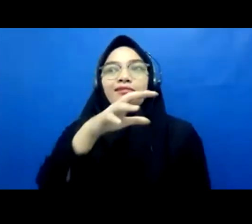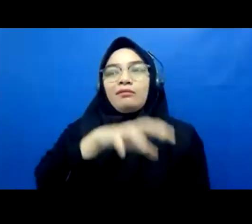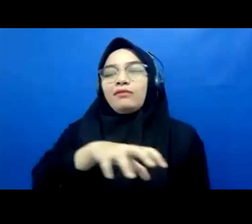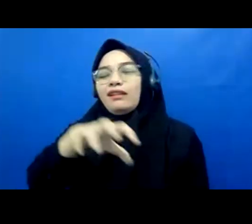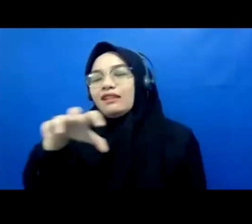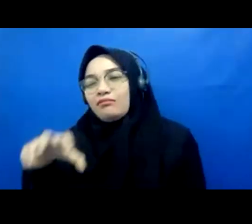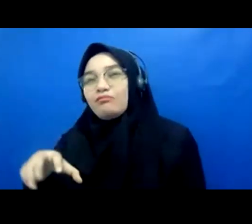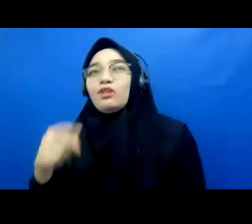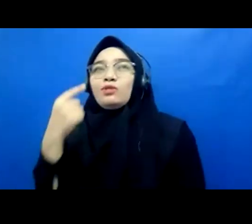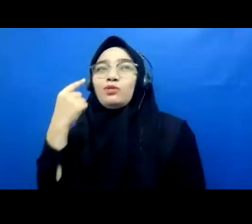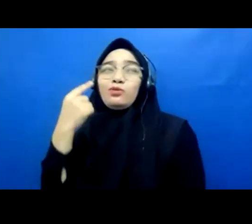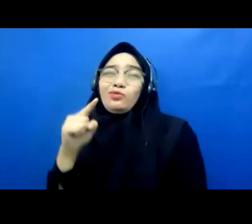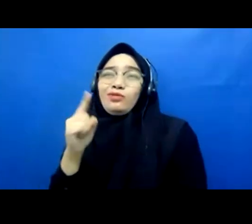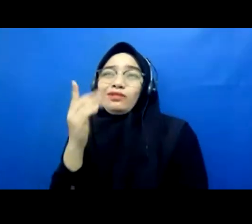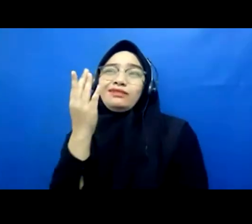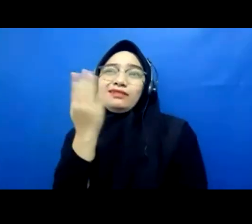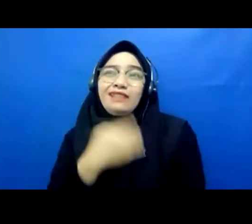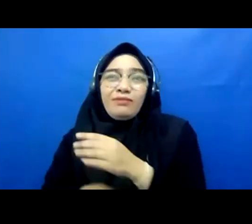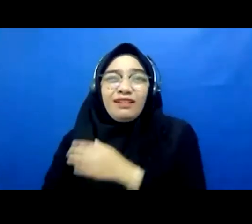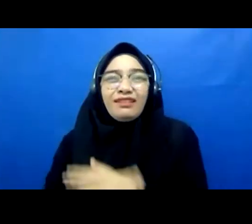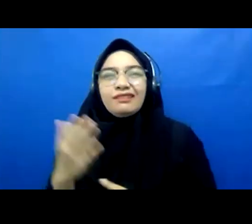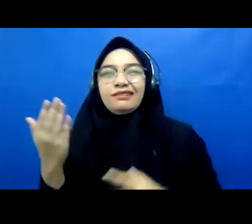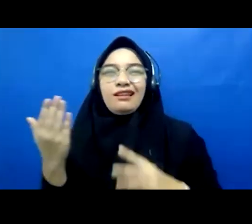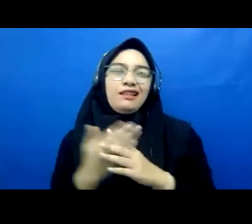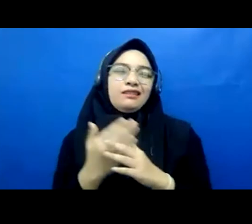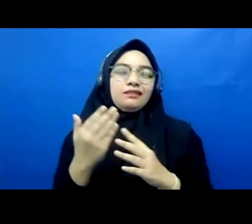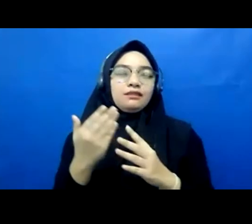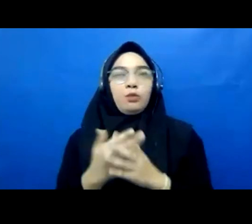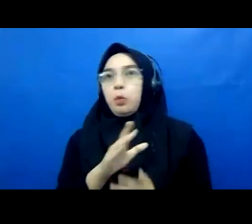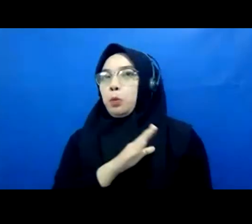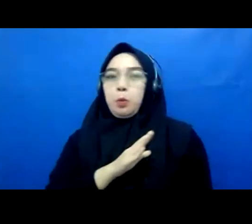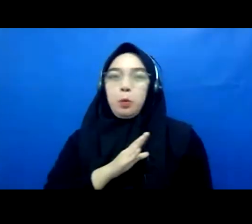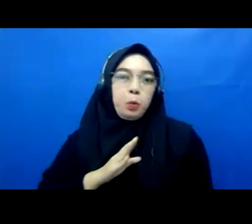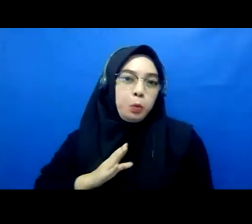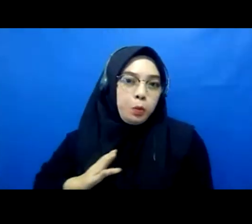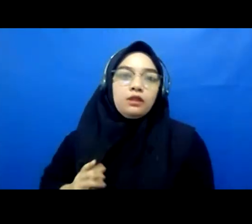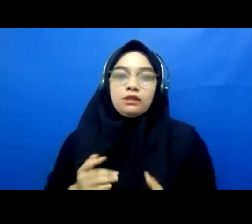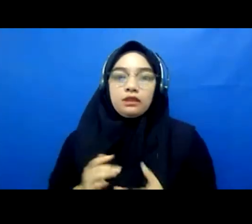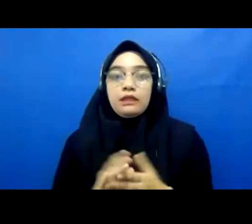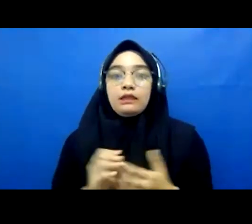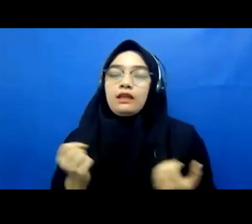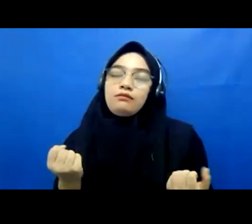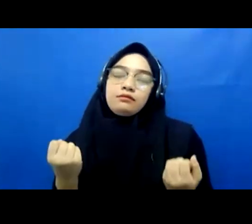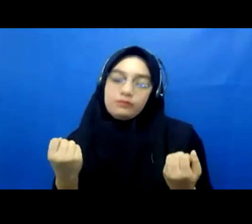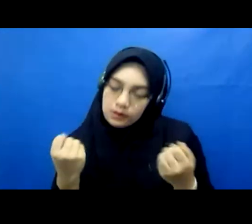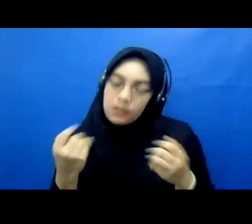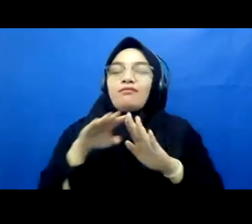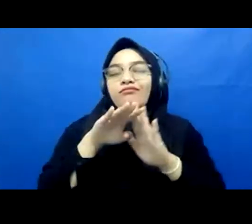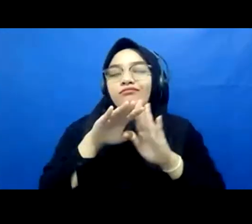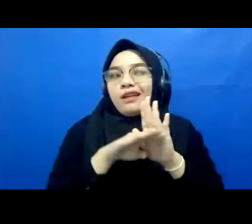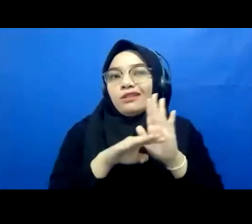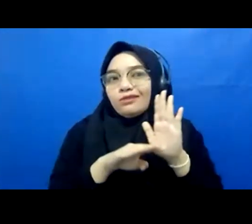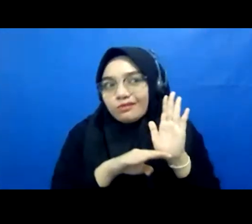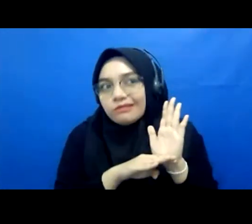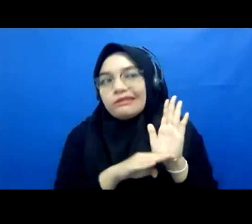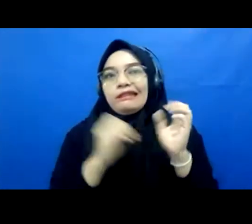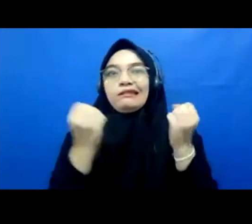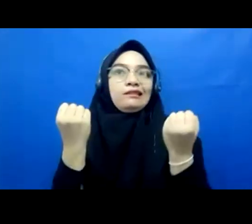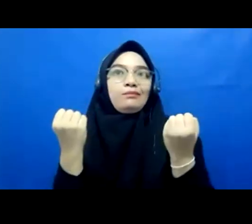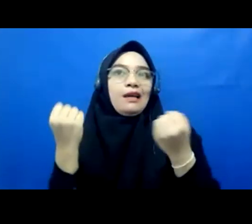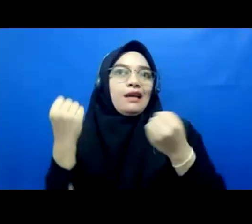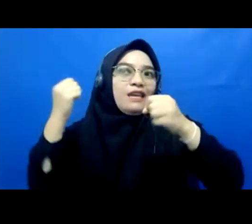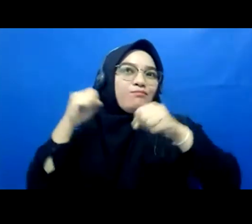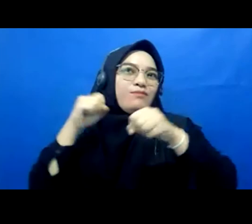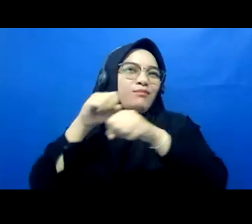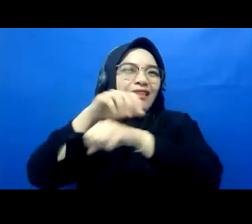with disability access society. The policy are in place, but the implementation is really slow. That's why that lack of a